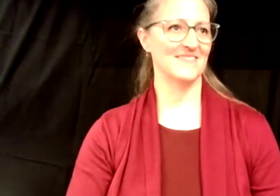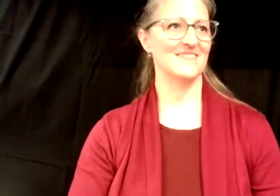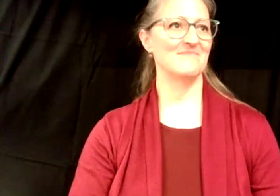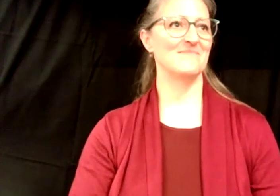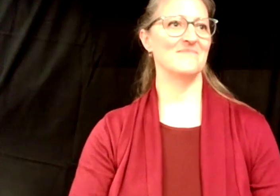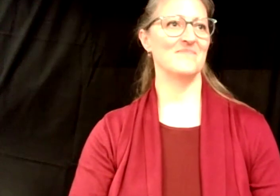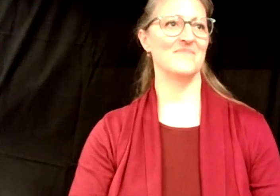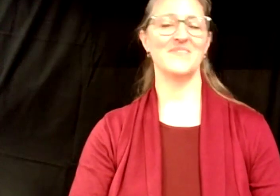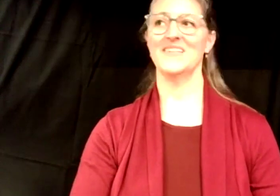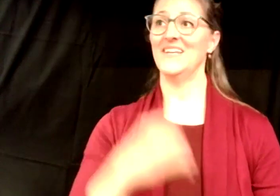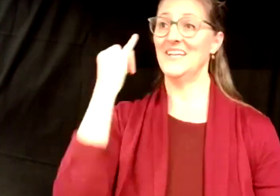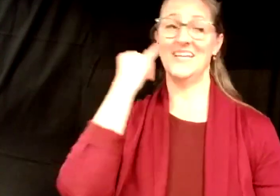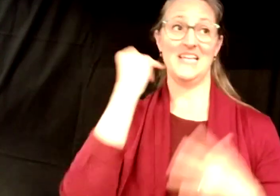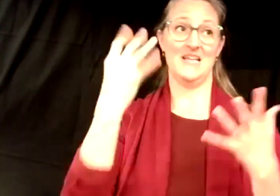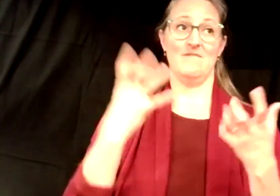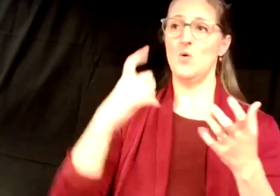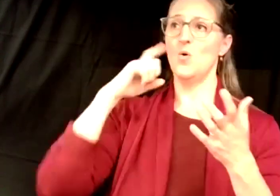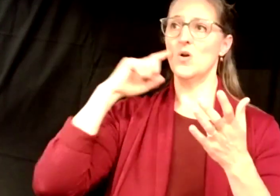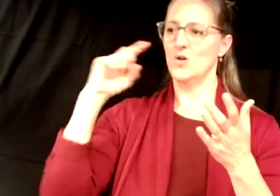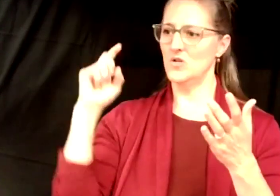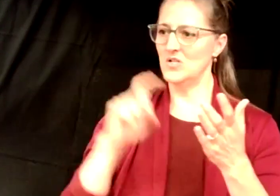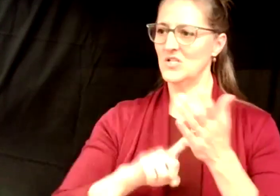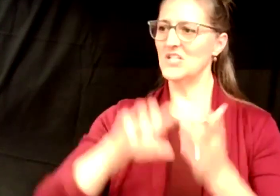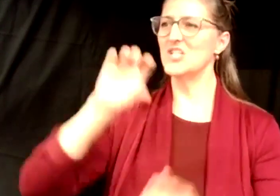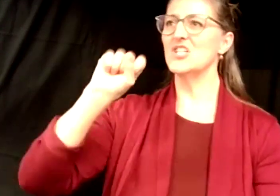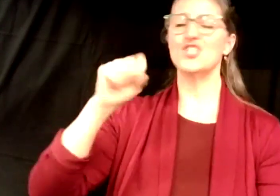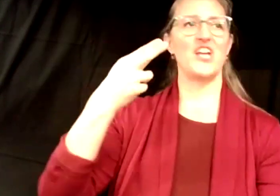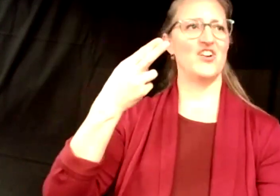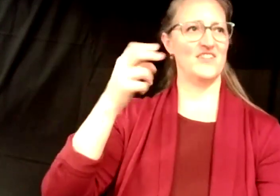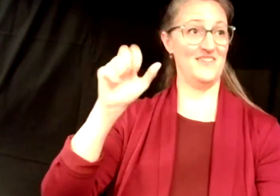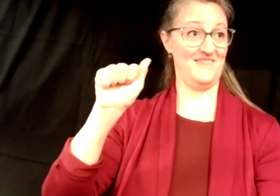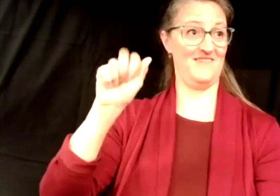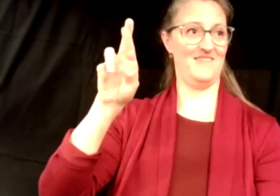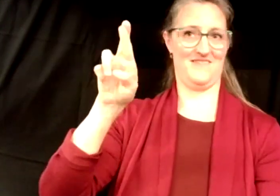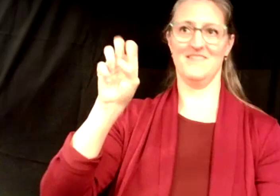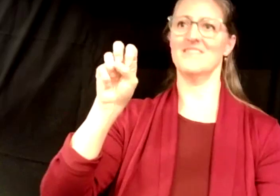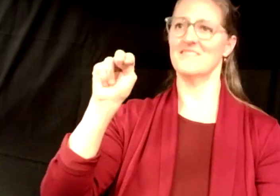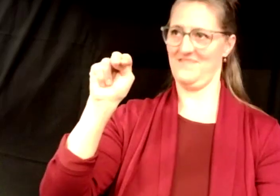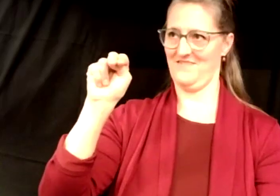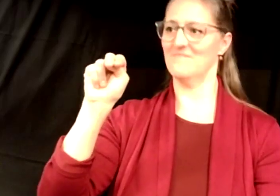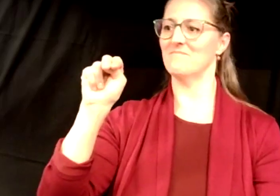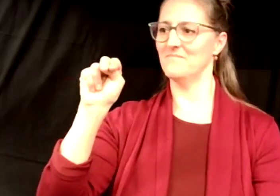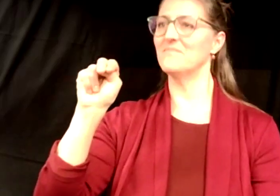Carrie. So if you would like to recognize Karen, she has her hand raised. Sharon. Sharon.